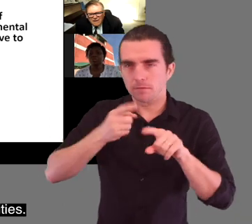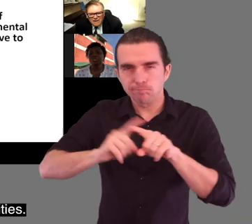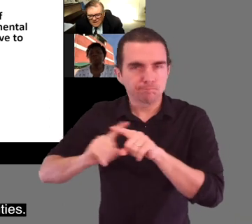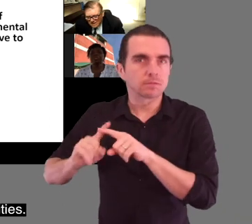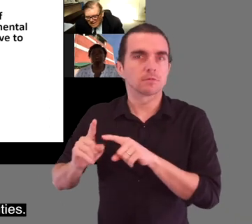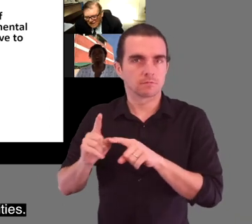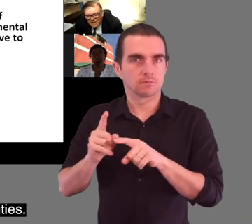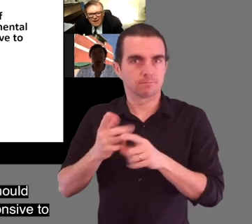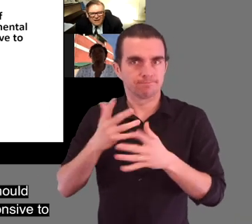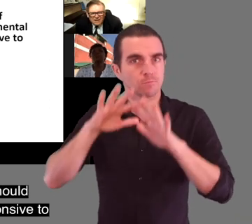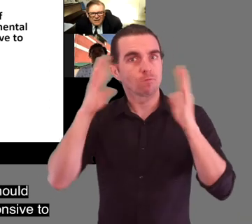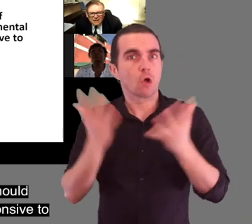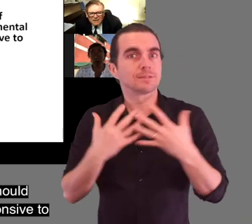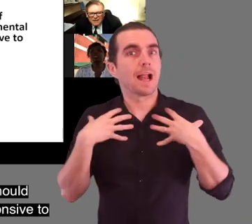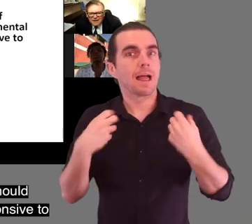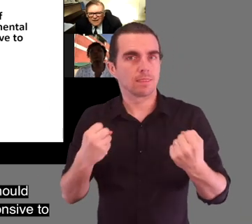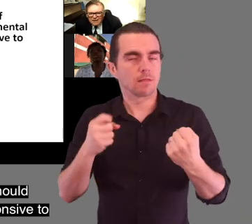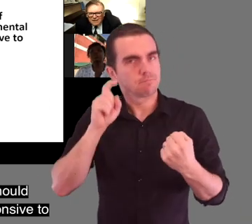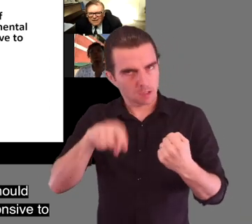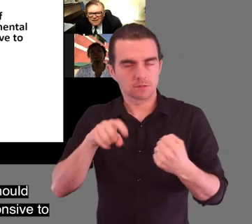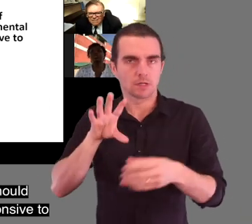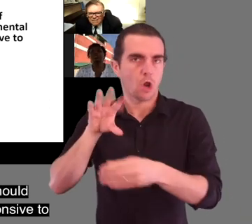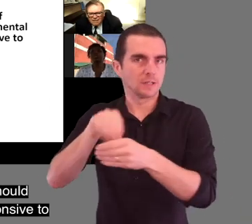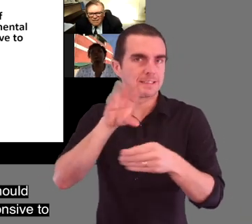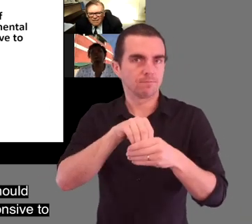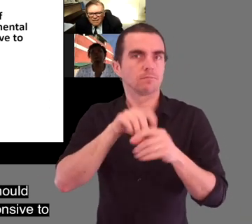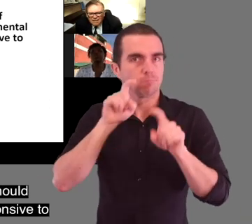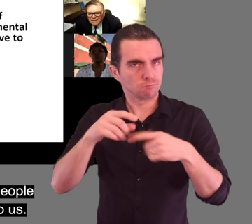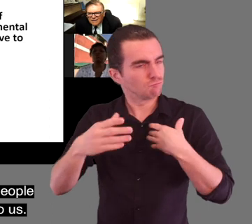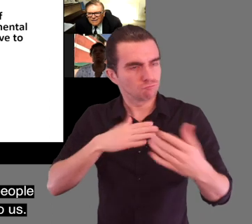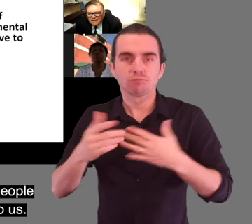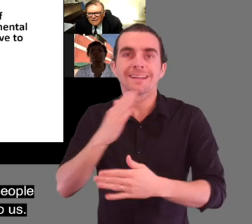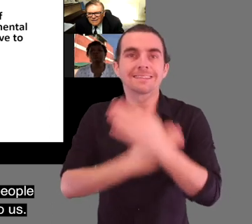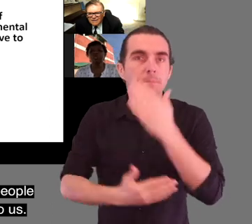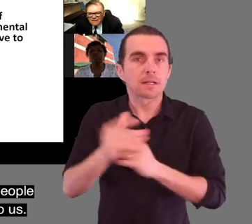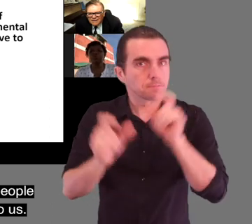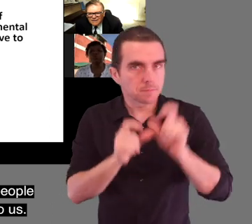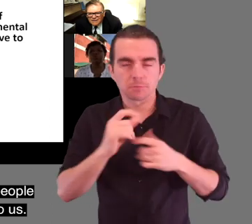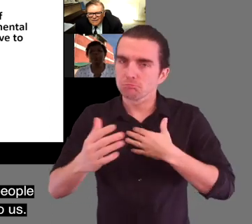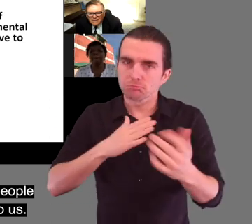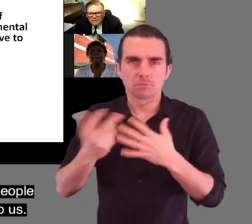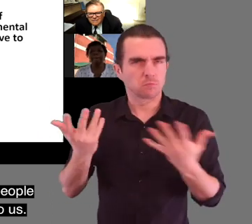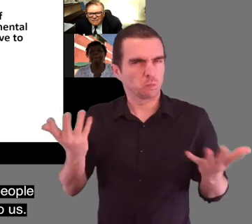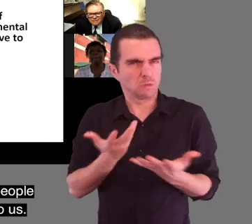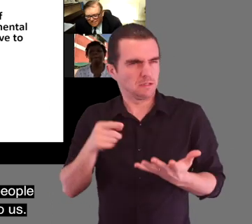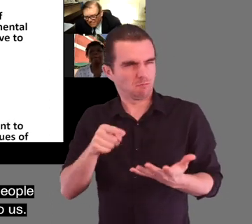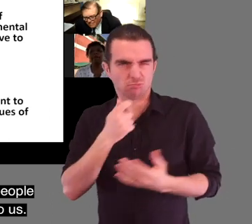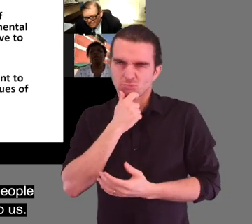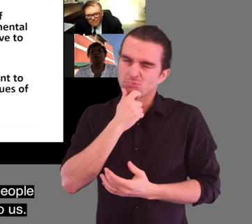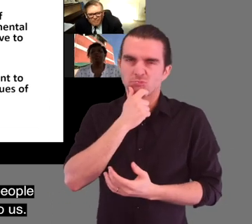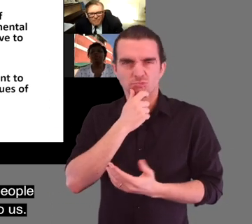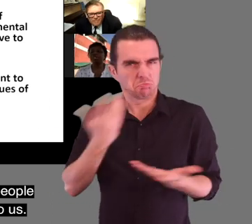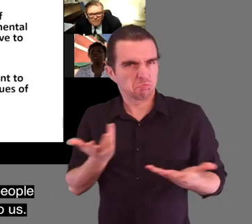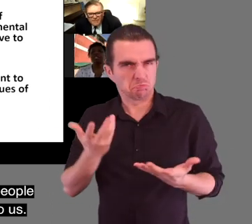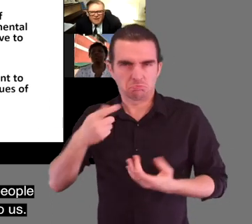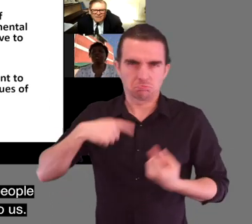mental disabilities. Universal health should be inclusive and responsive to issues of disabled people.